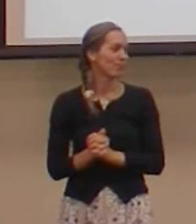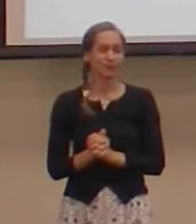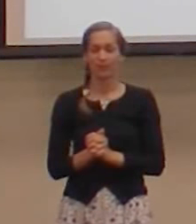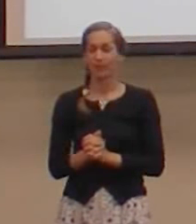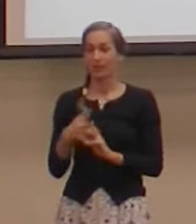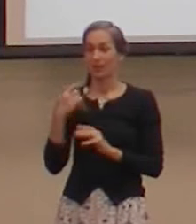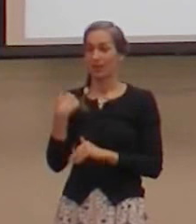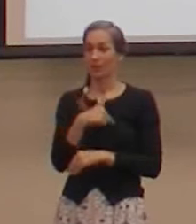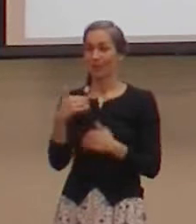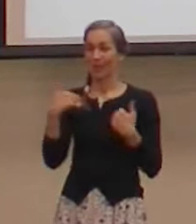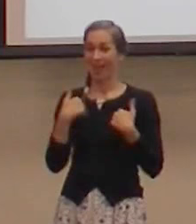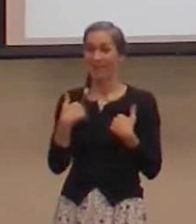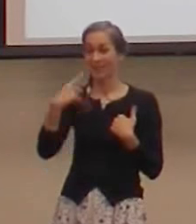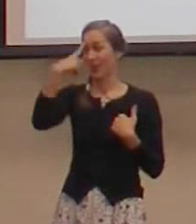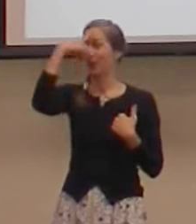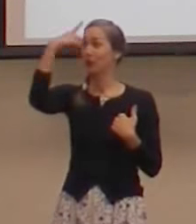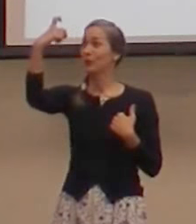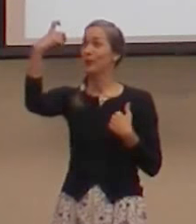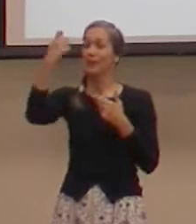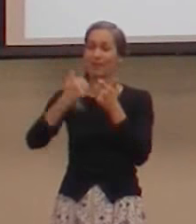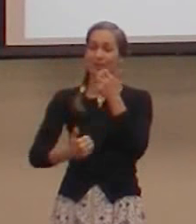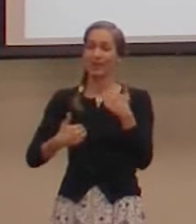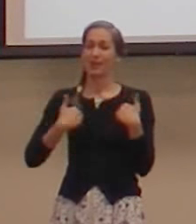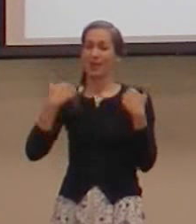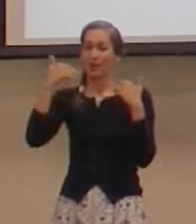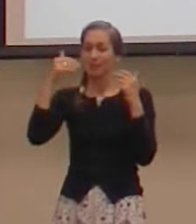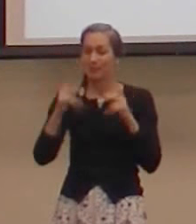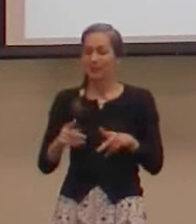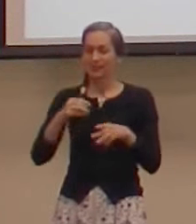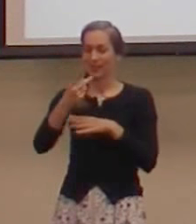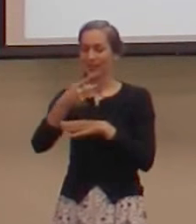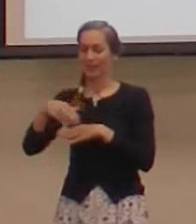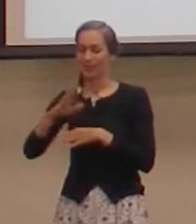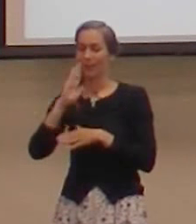And we have a dream that every young person in the kingdom would have an opportunity